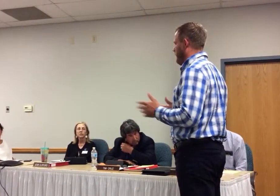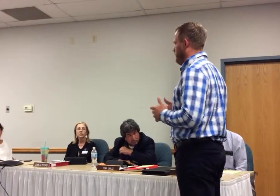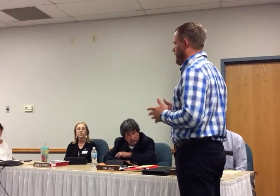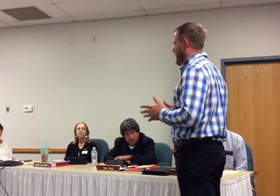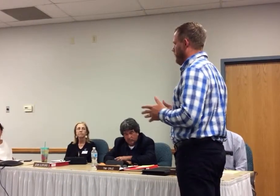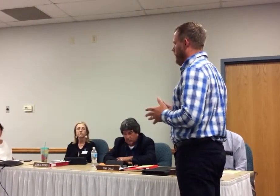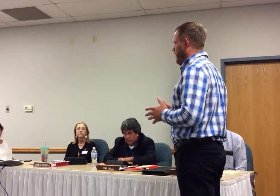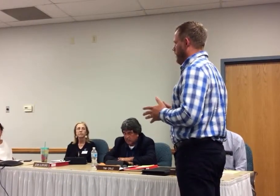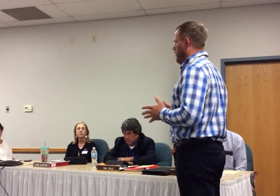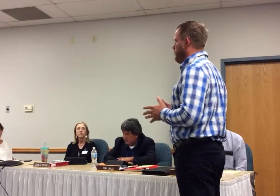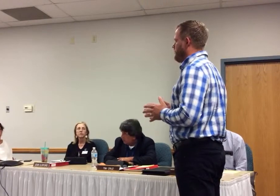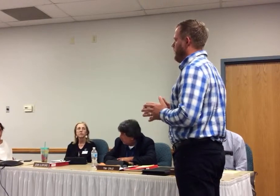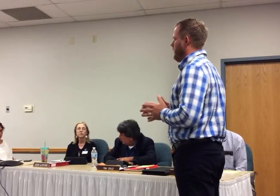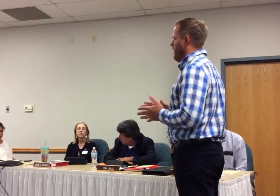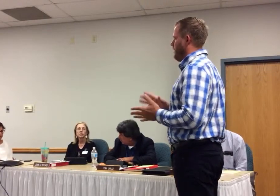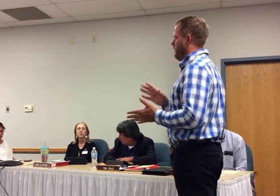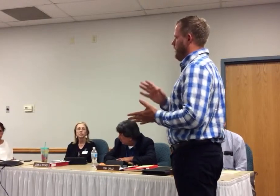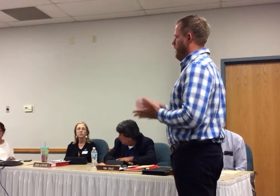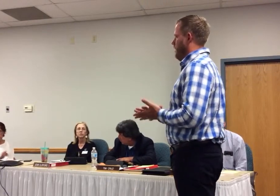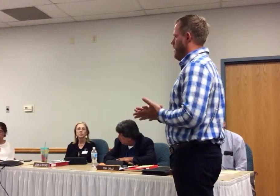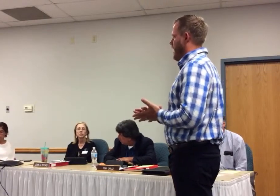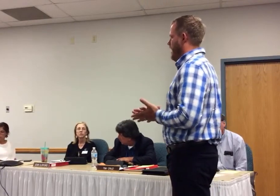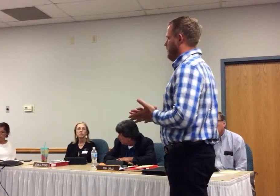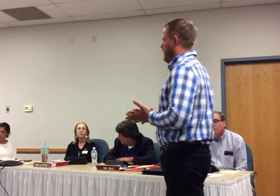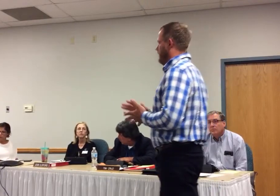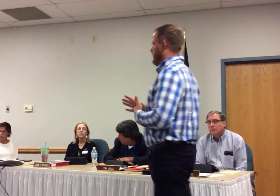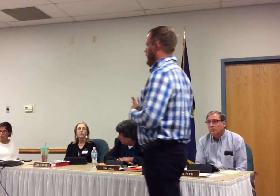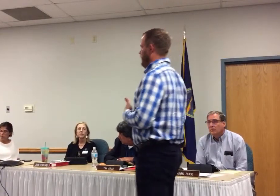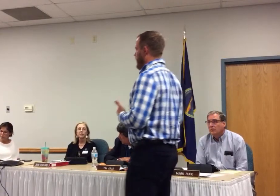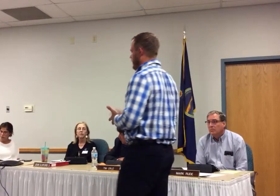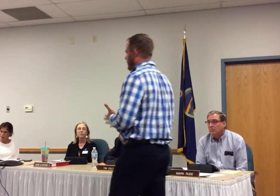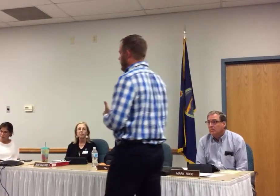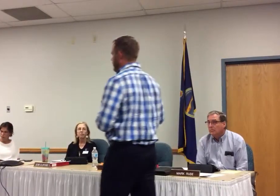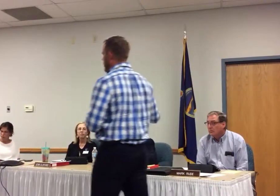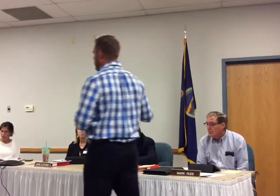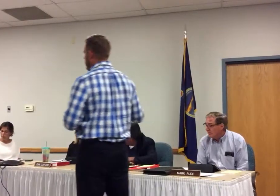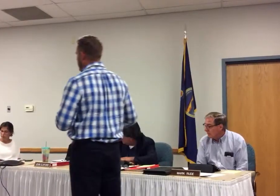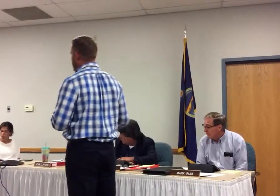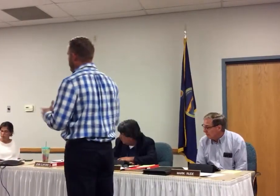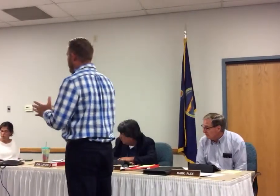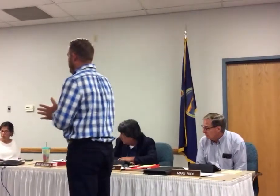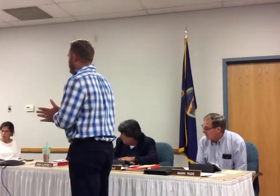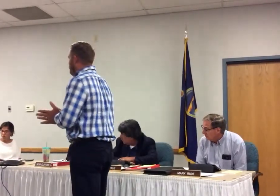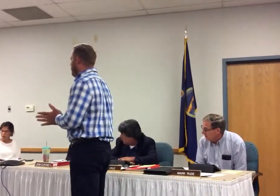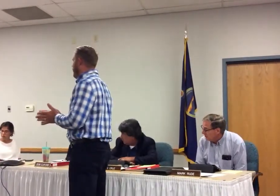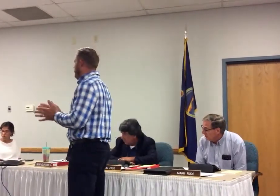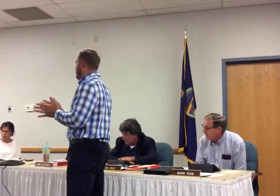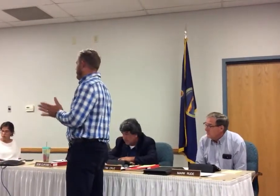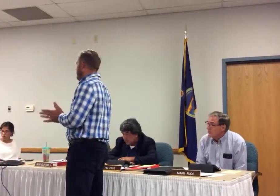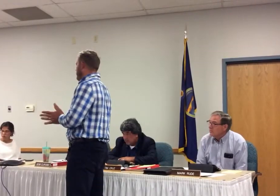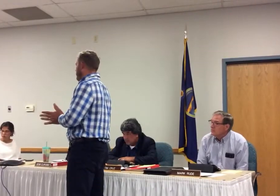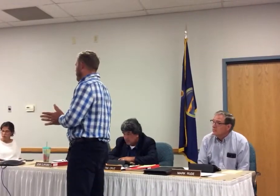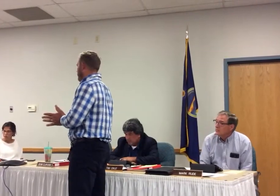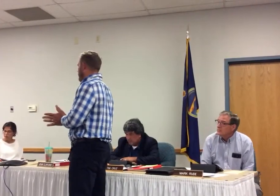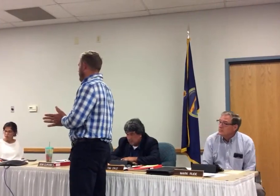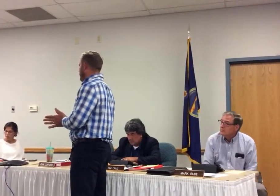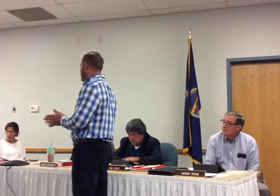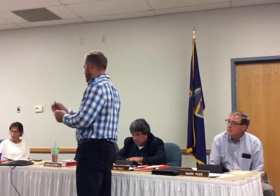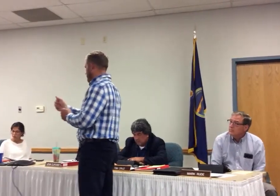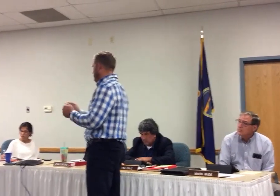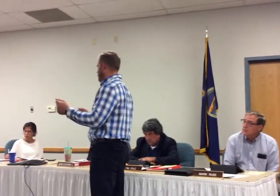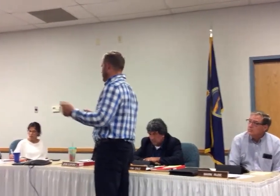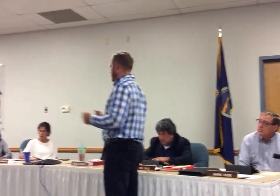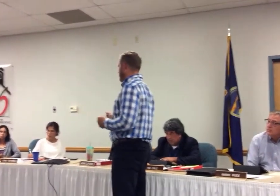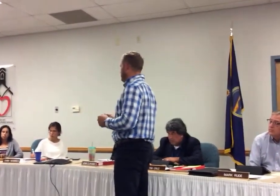that out and figure that out. Like, Are you speaking like athletics and activities, and like if one kid is involved in one